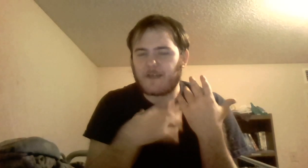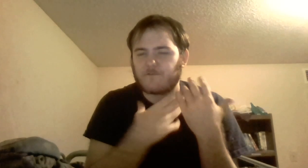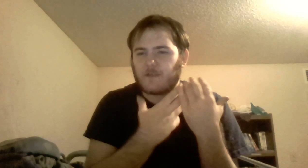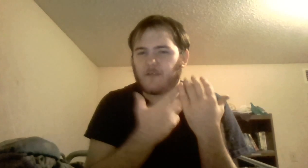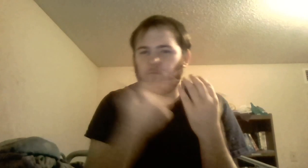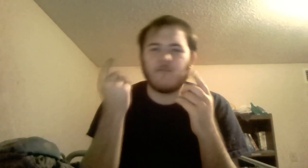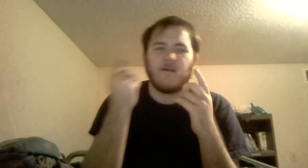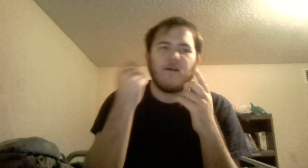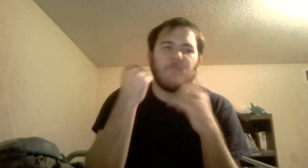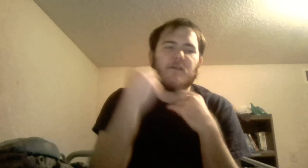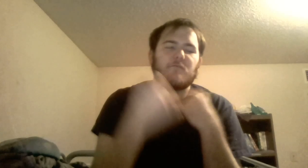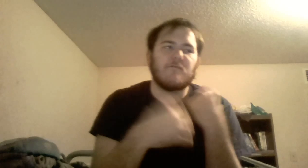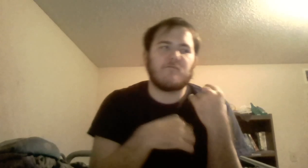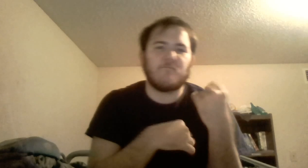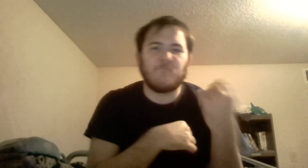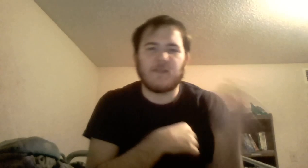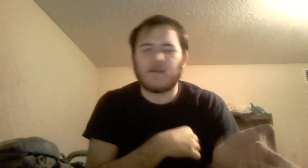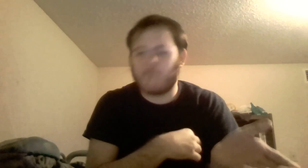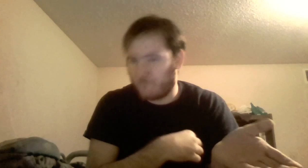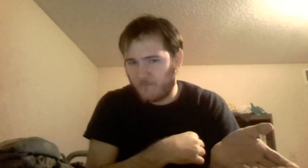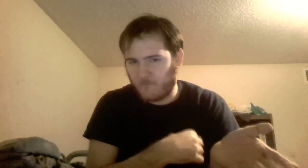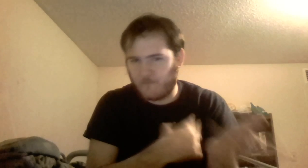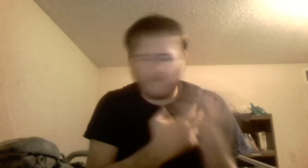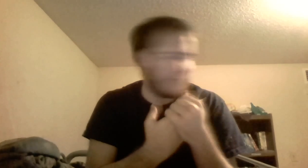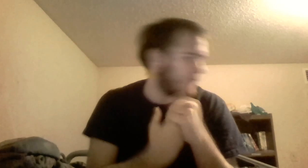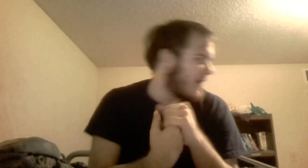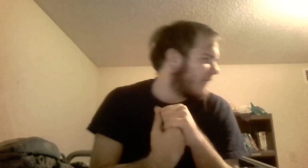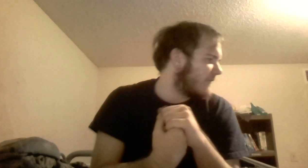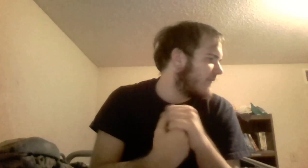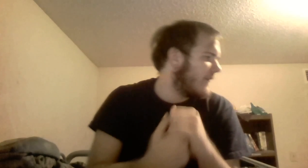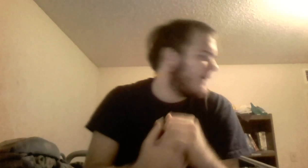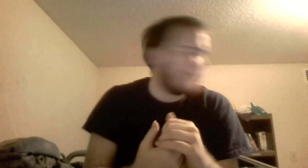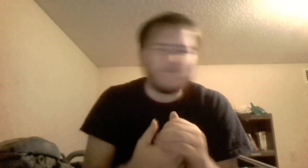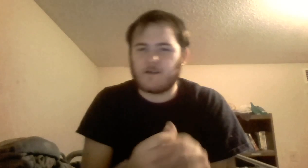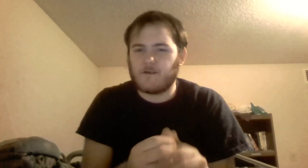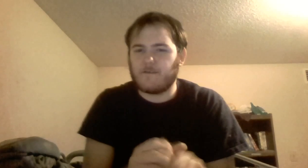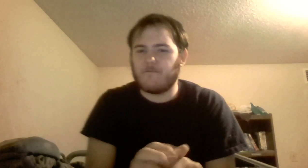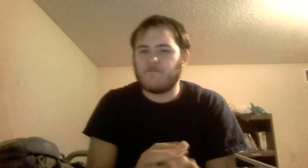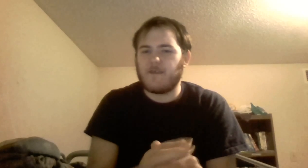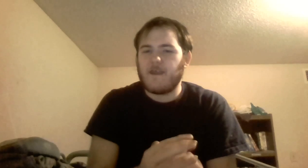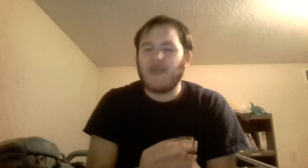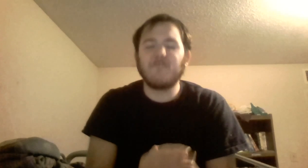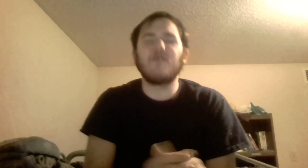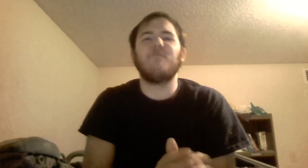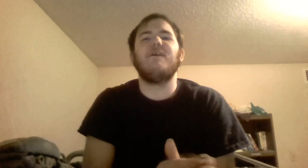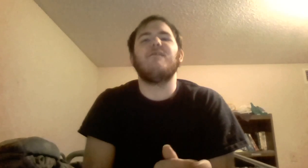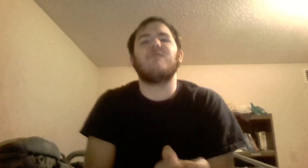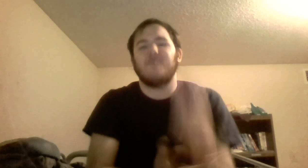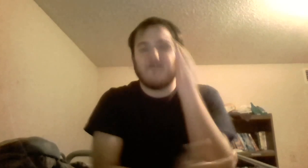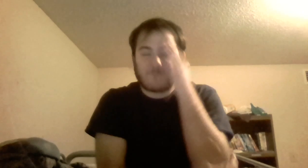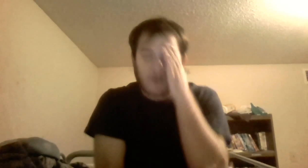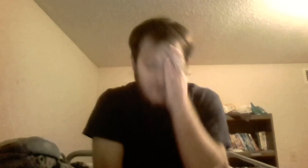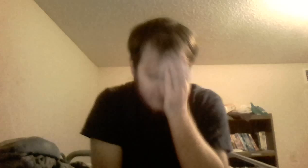after, like, one bit with being up with his friends, you know, and this. It's like a pit where Russell,